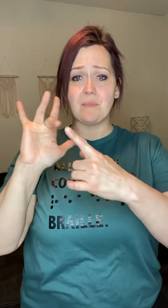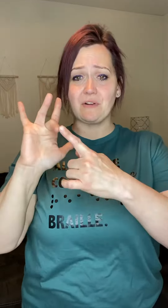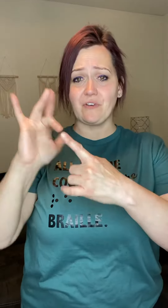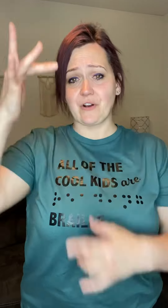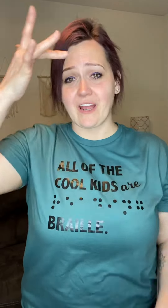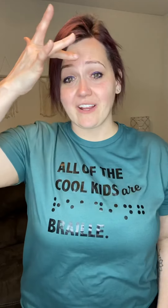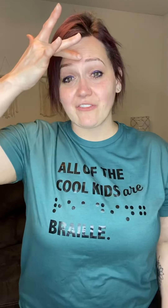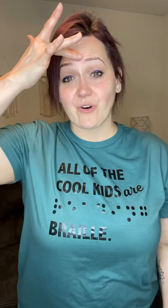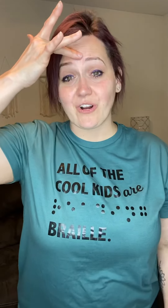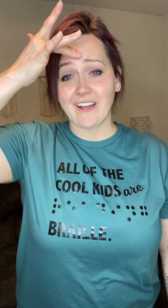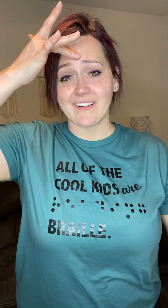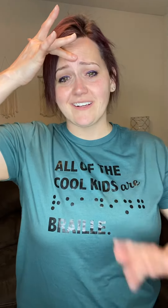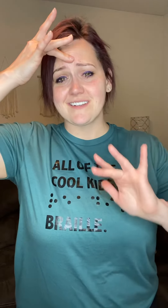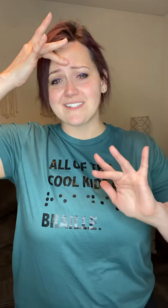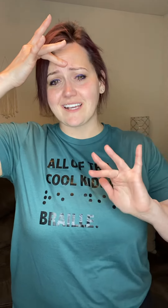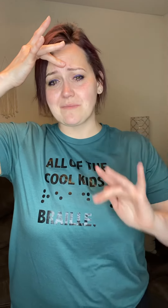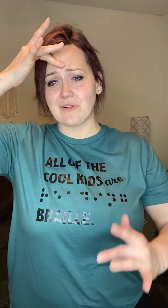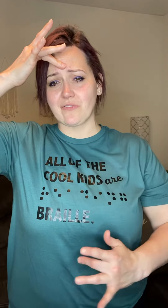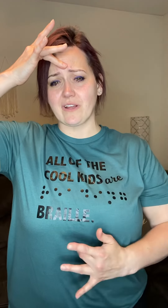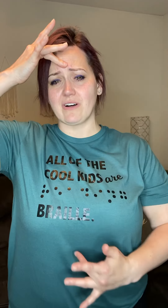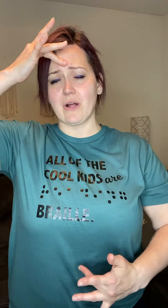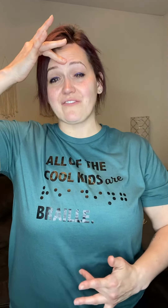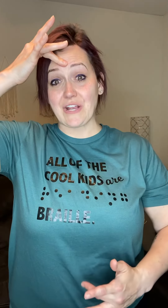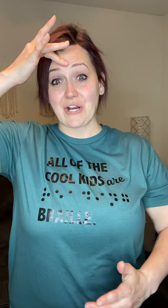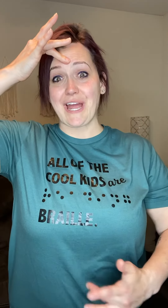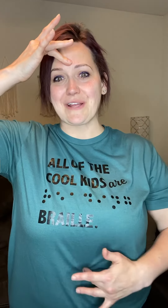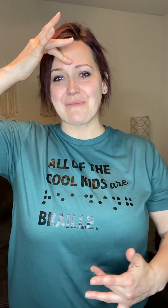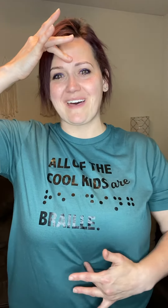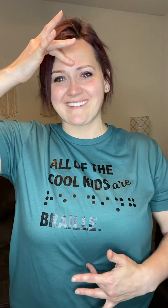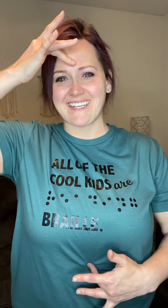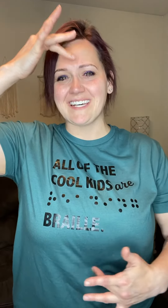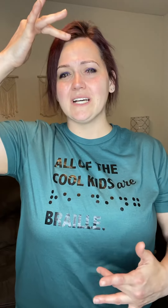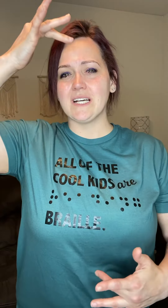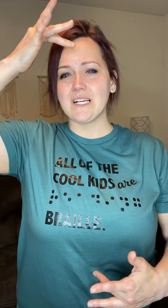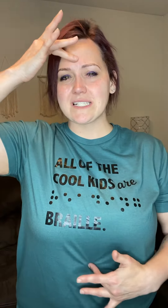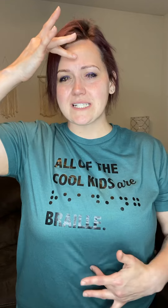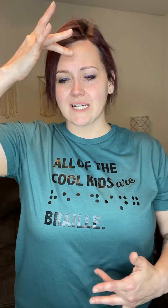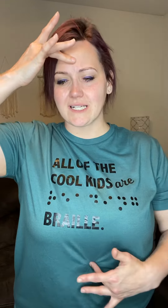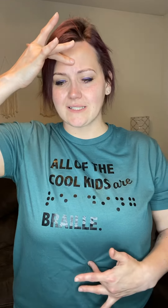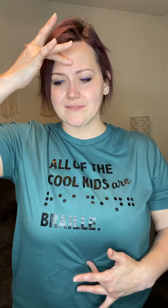Middle finger at your forehead, second middle finger at your belly. Sick.